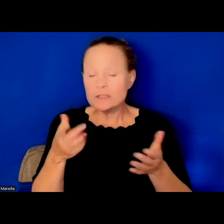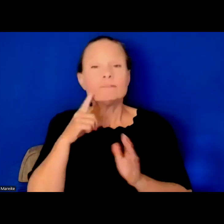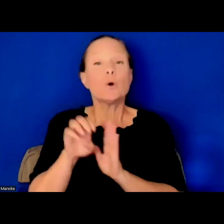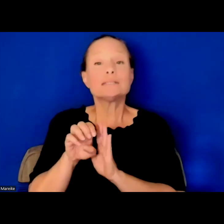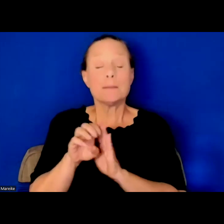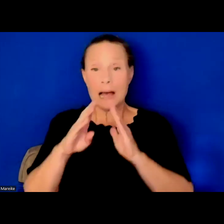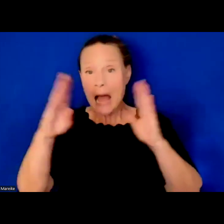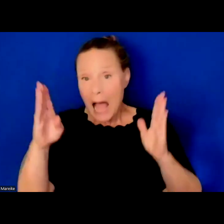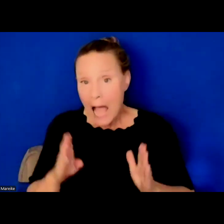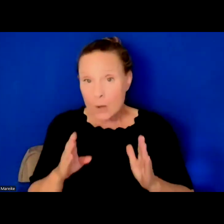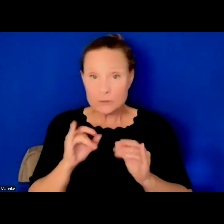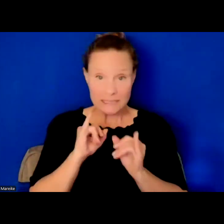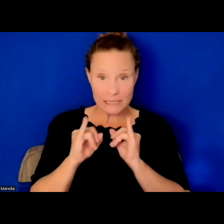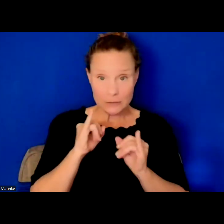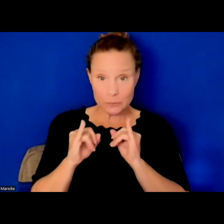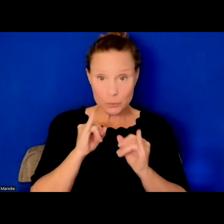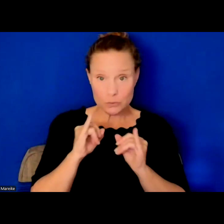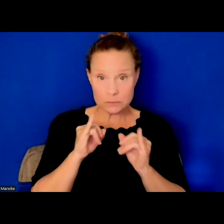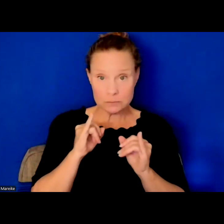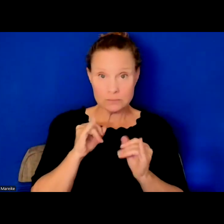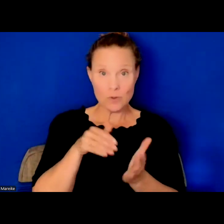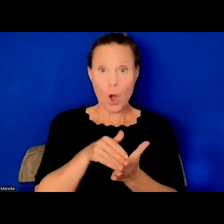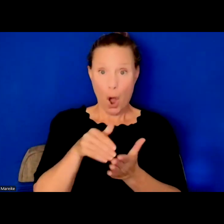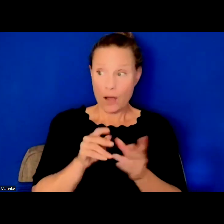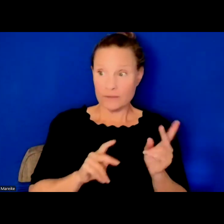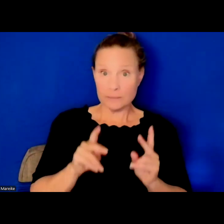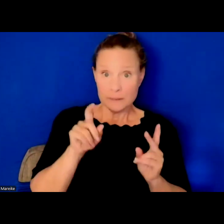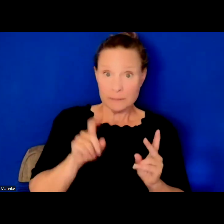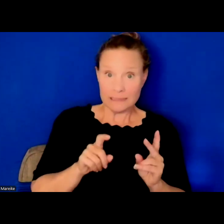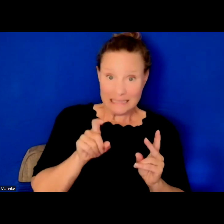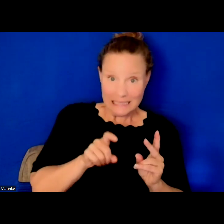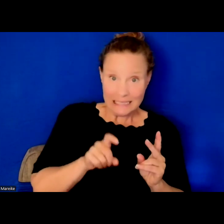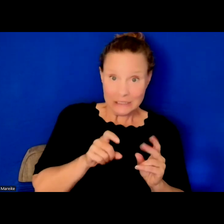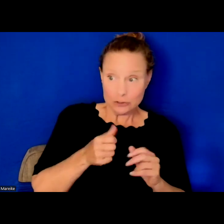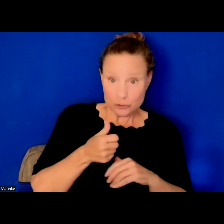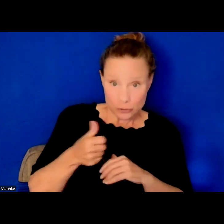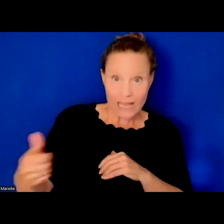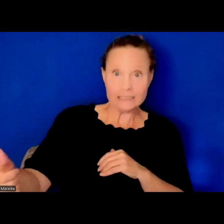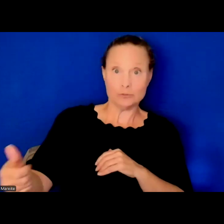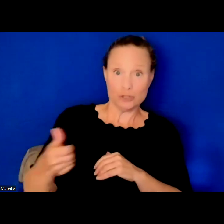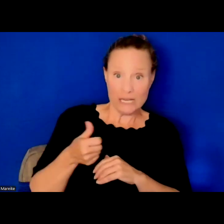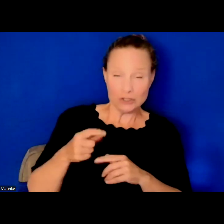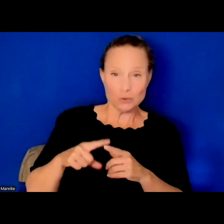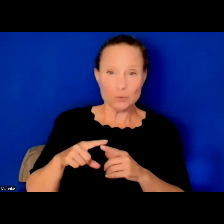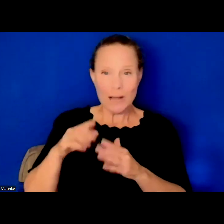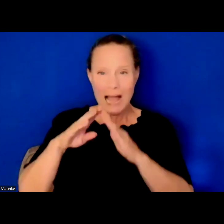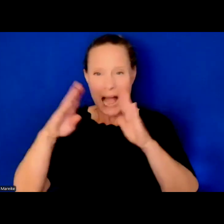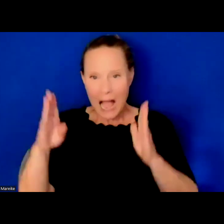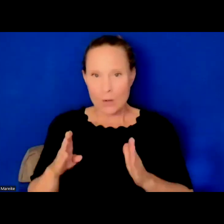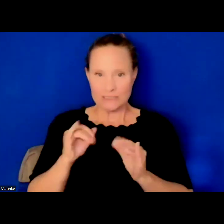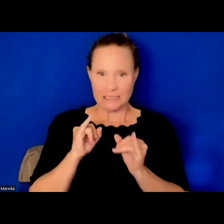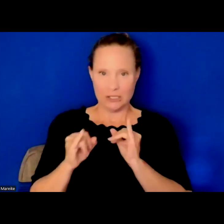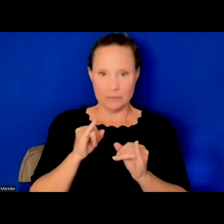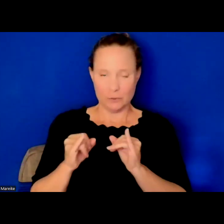housing interviews, right? A lot of times people have to get to a housing interview and there's no way for them, they don't have a car, they can't